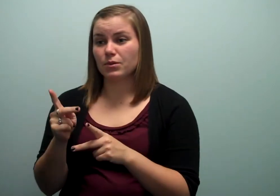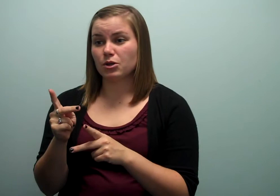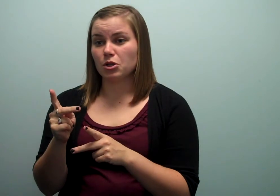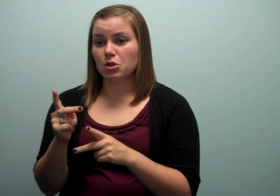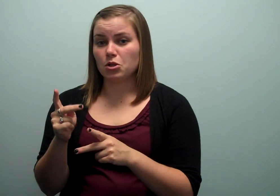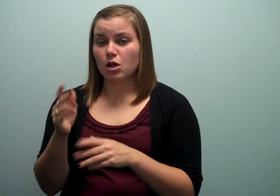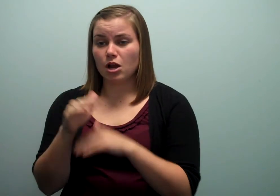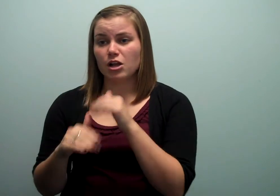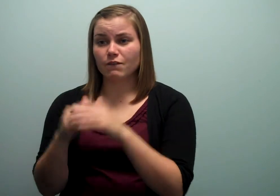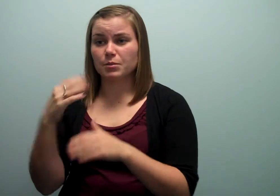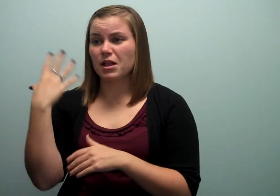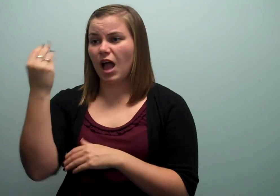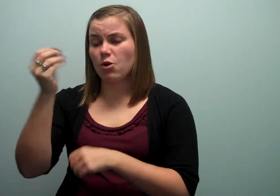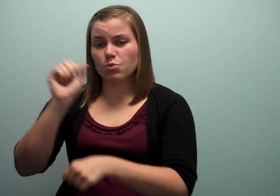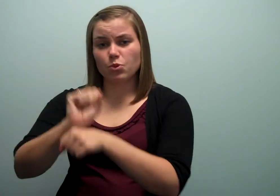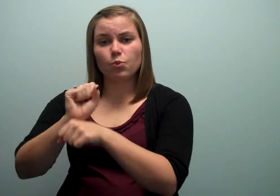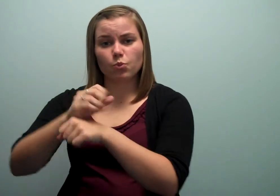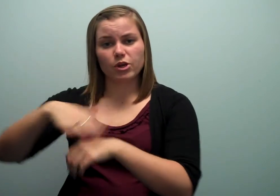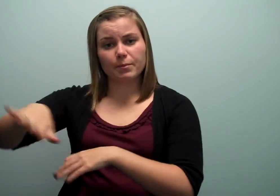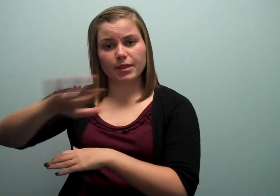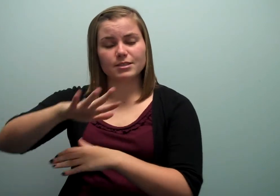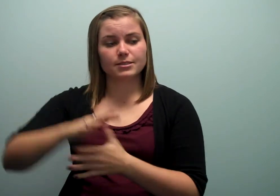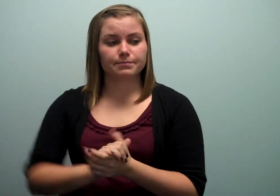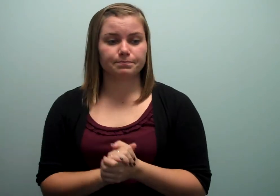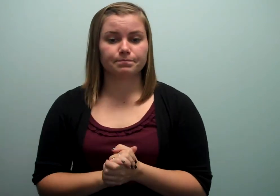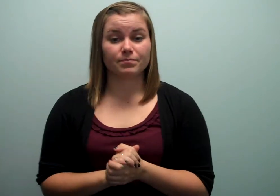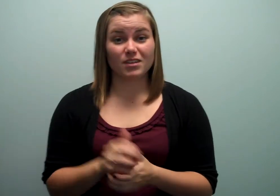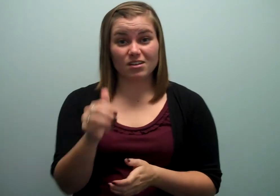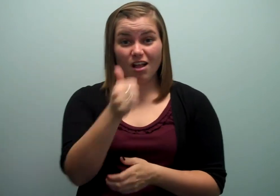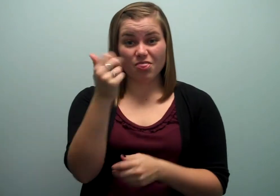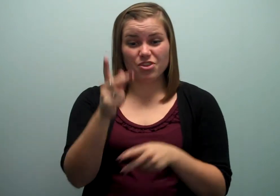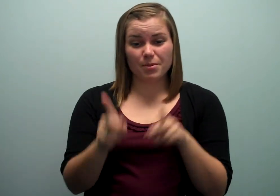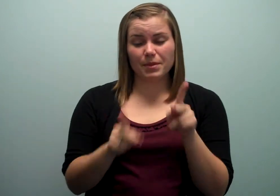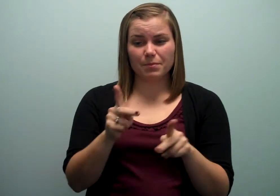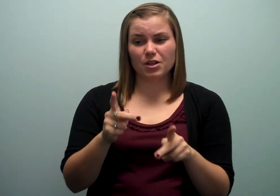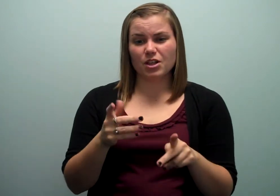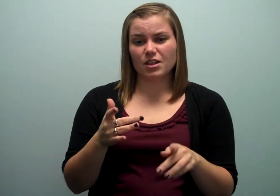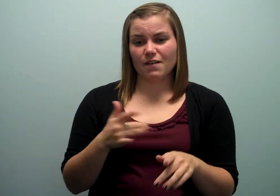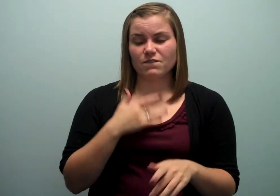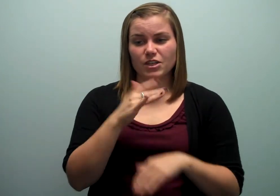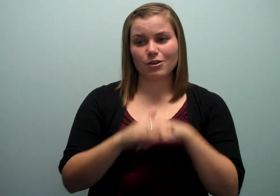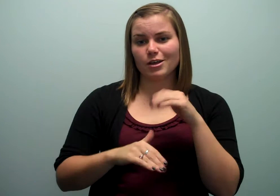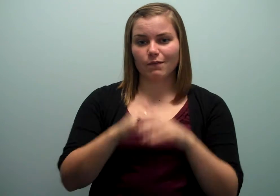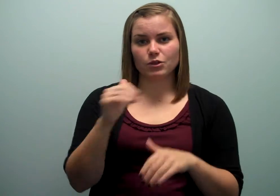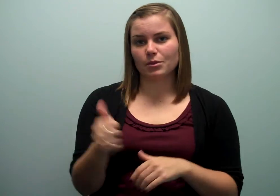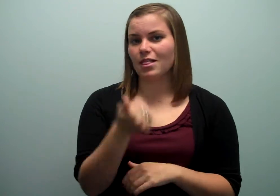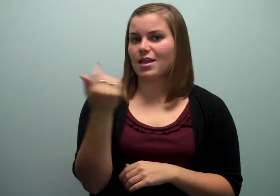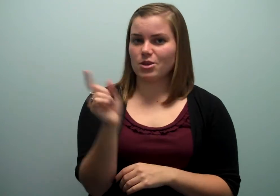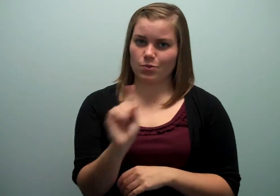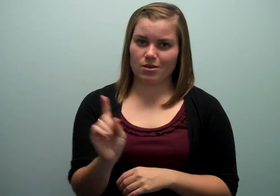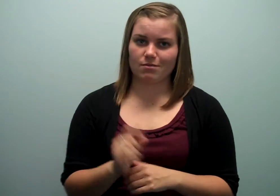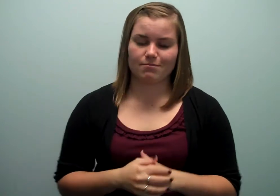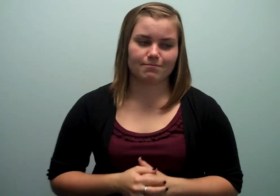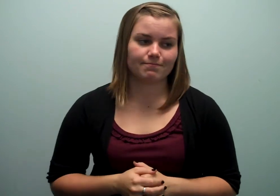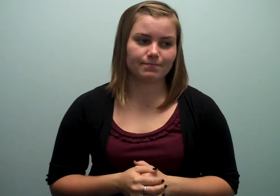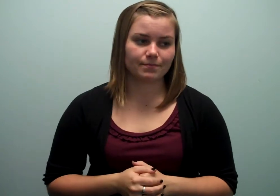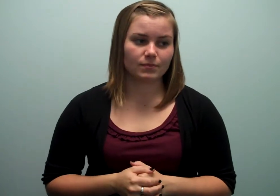world, into the workplace. And others still seem to make the whole world their home. But when a challenge